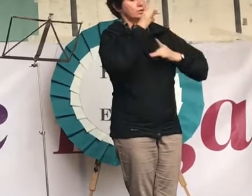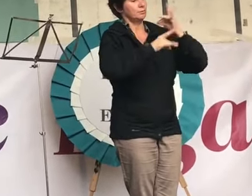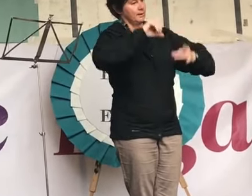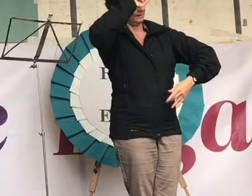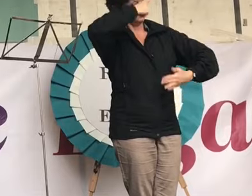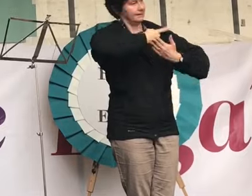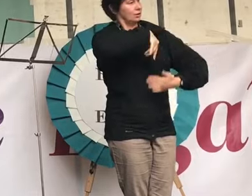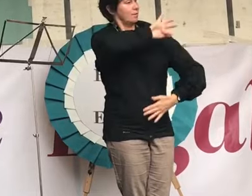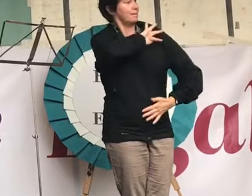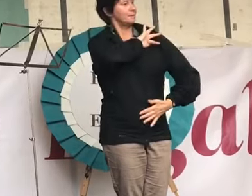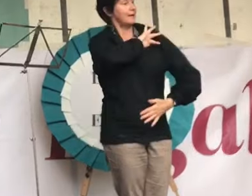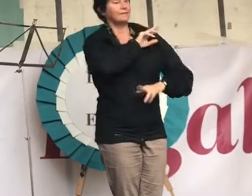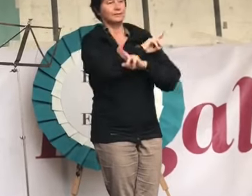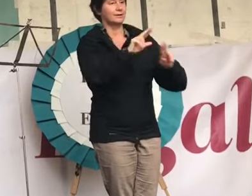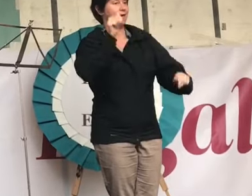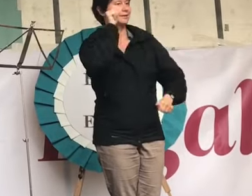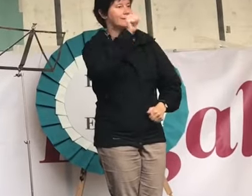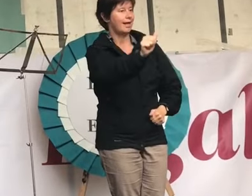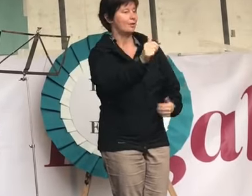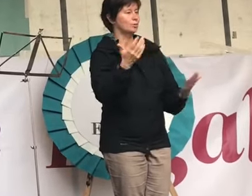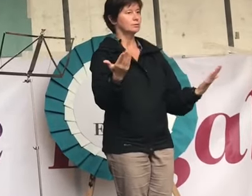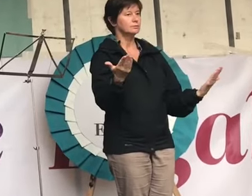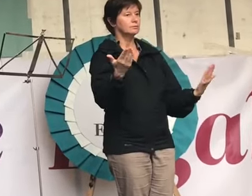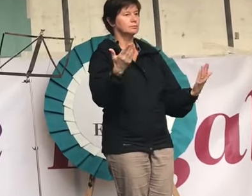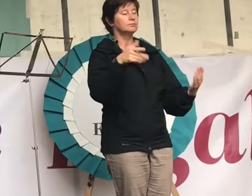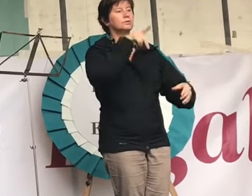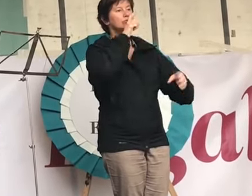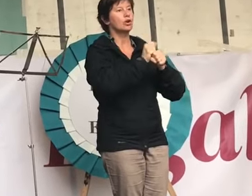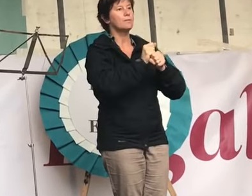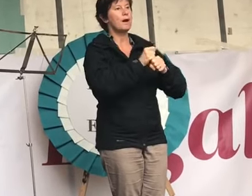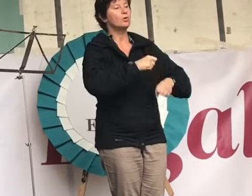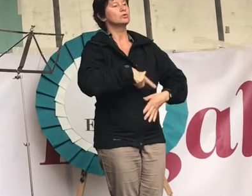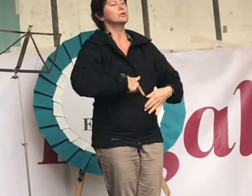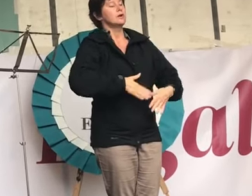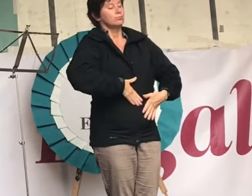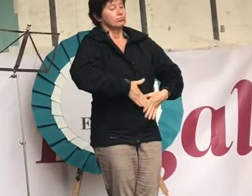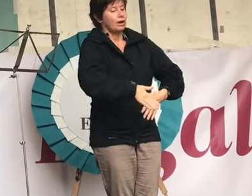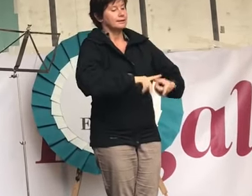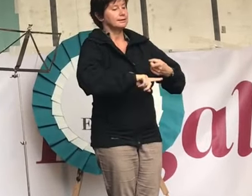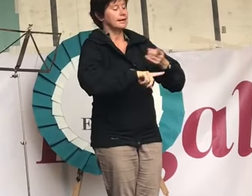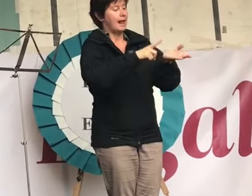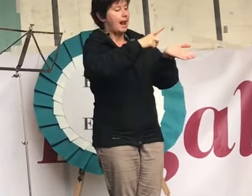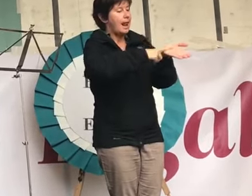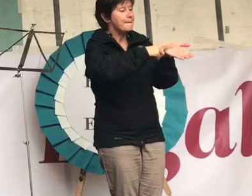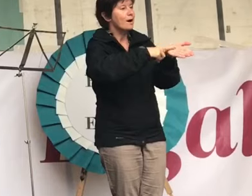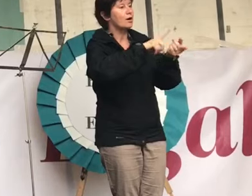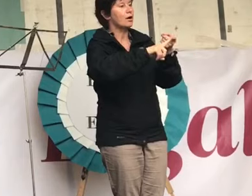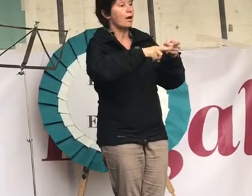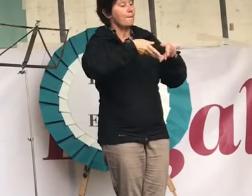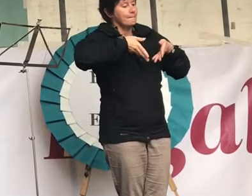across the whole spectrum of pregnancy, labour and birth.